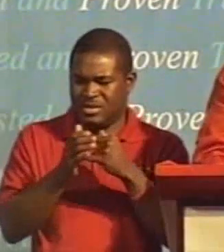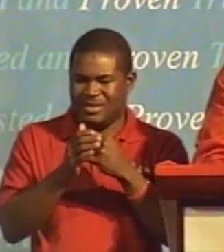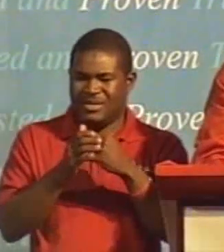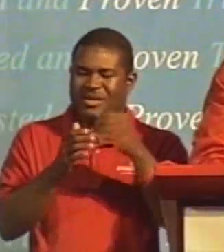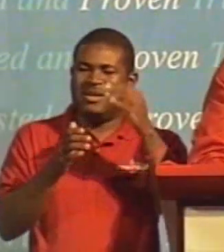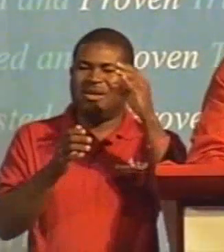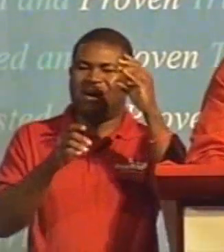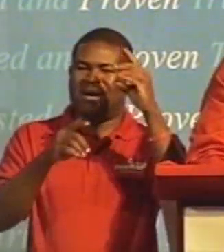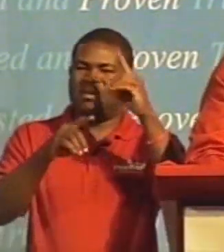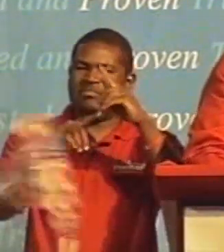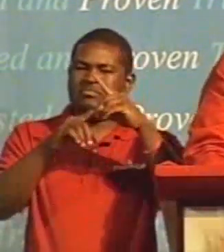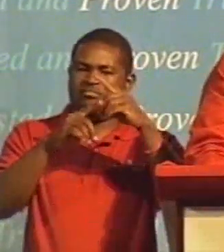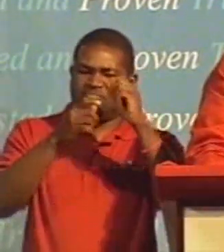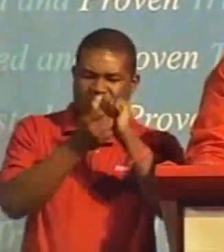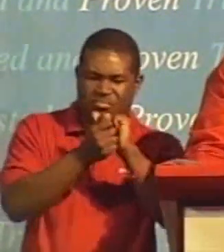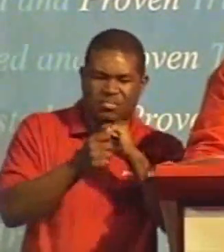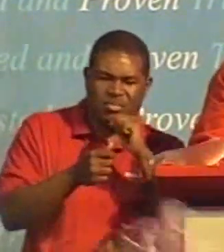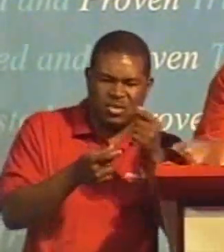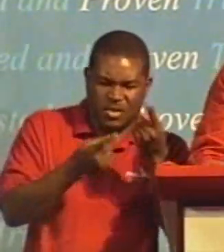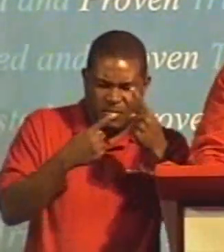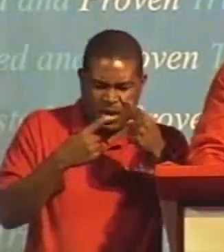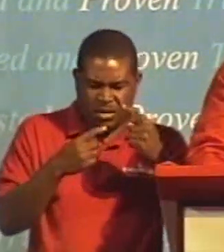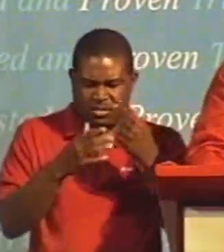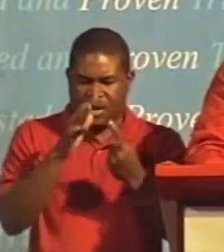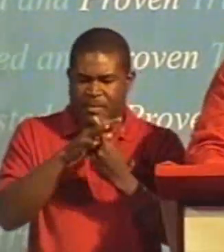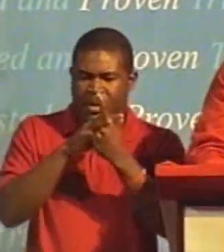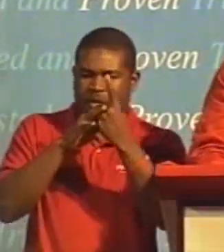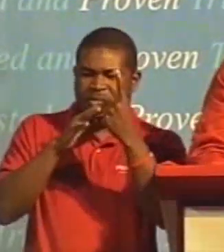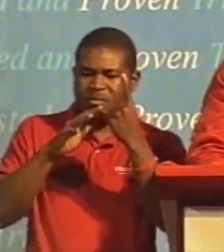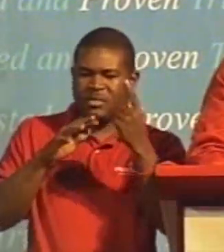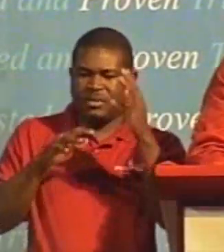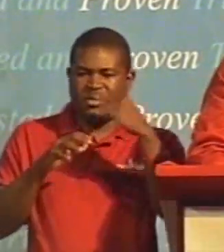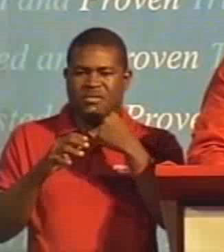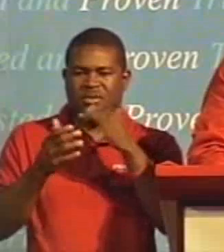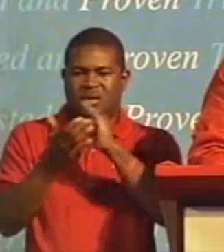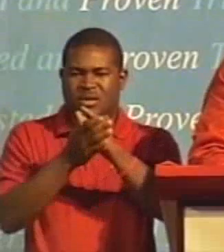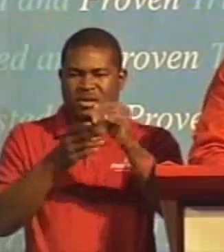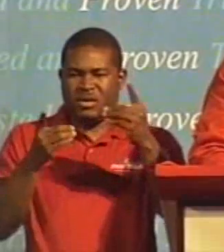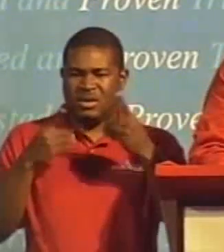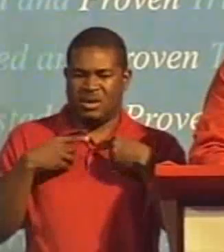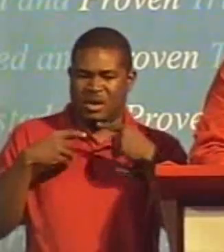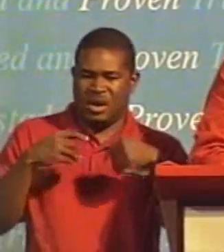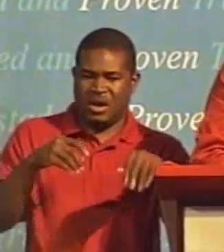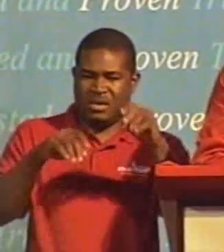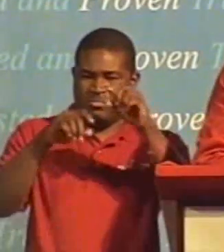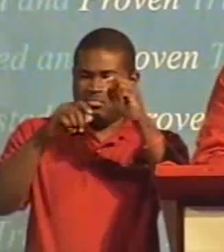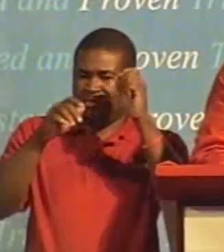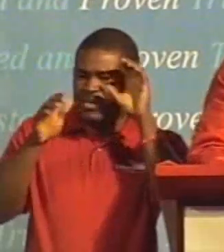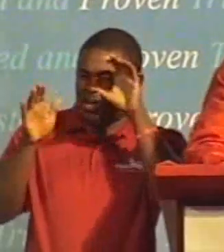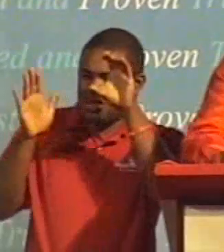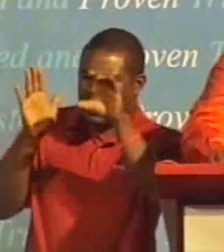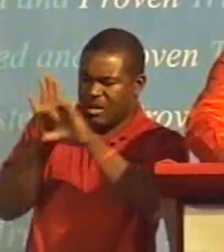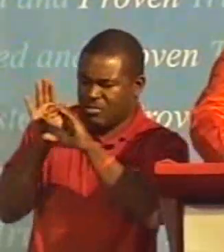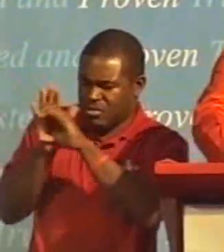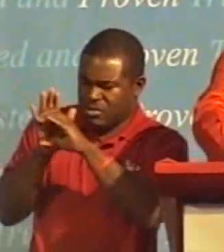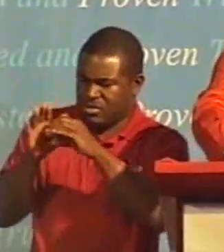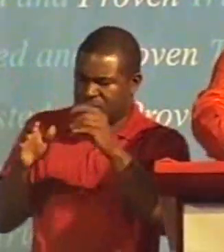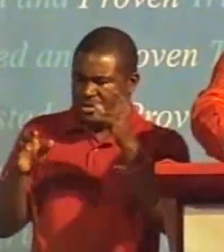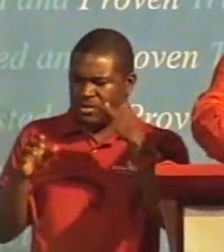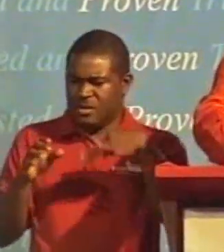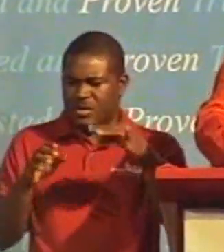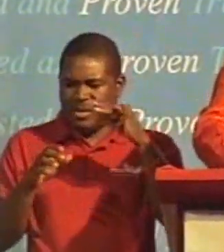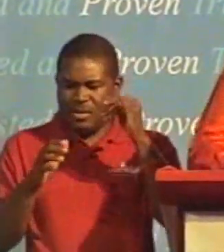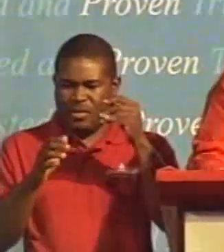Fitzgerald? Yeah. He took the media down there. They had all kind of cameras rolling at Sanders Beach. So how bad it was